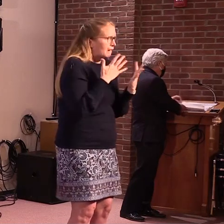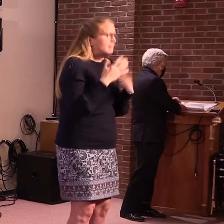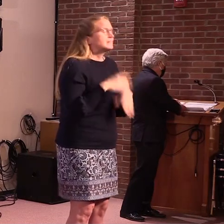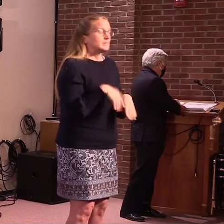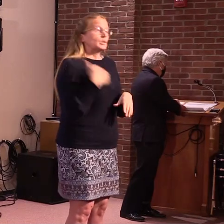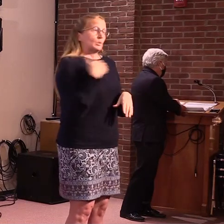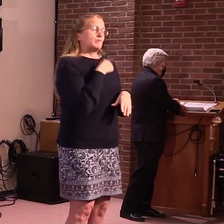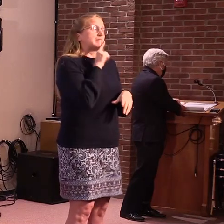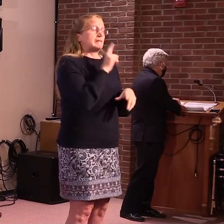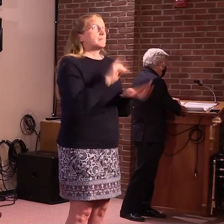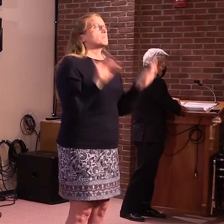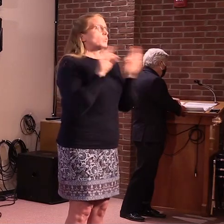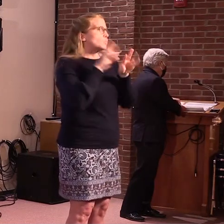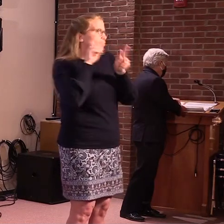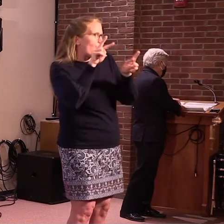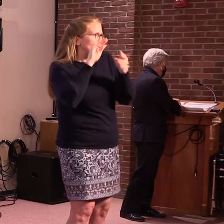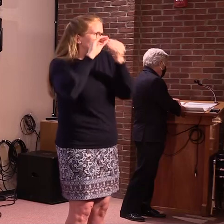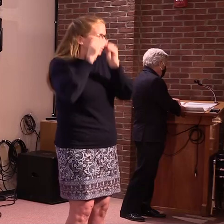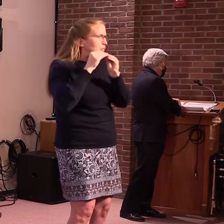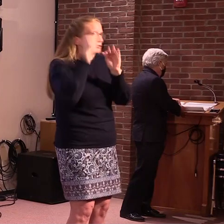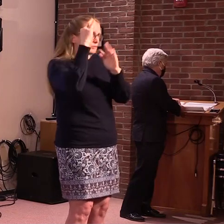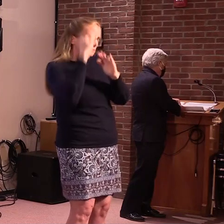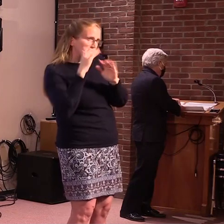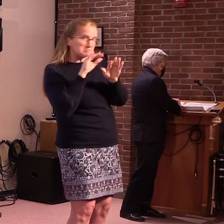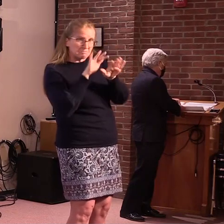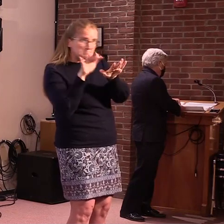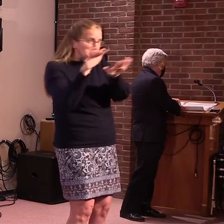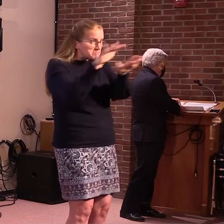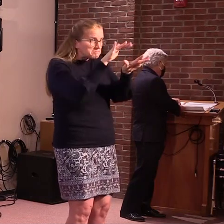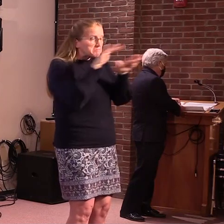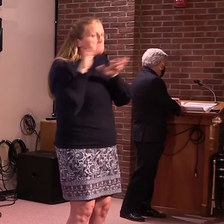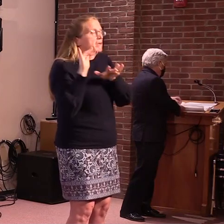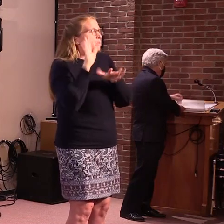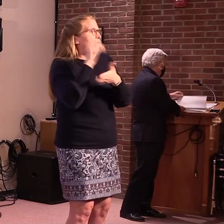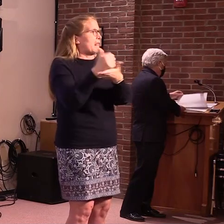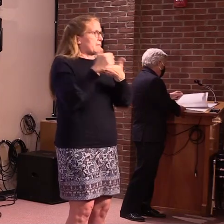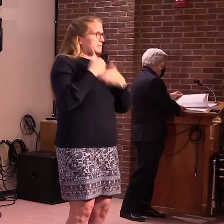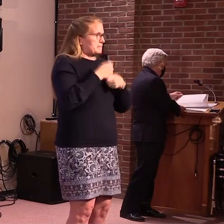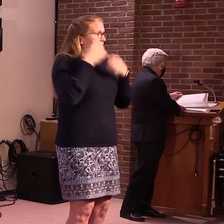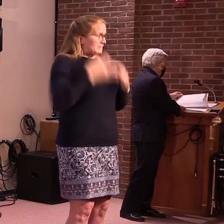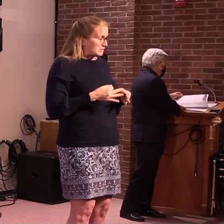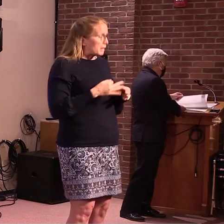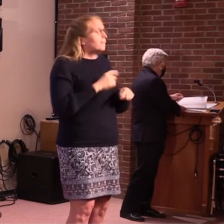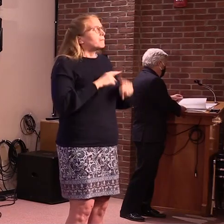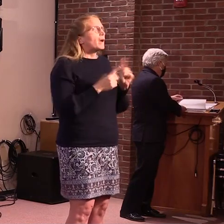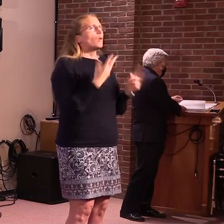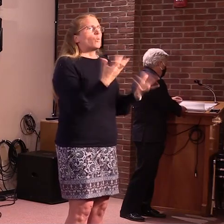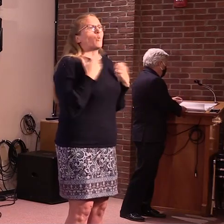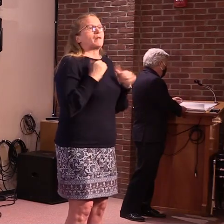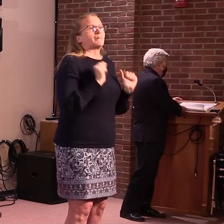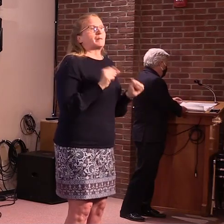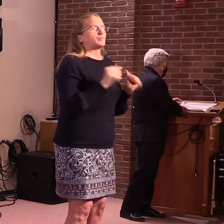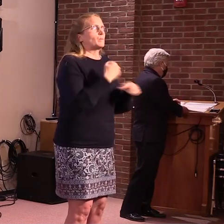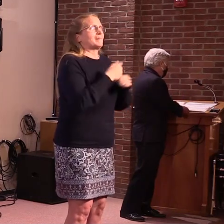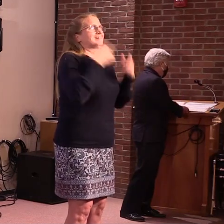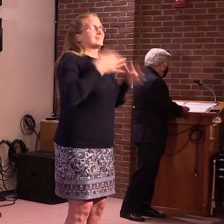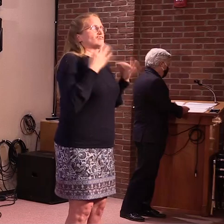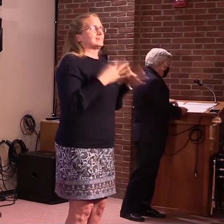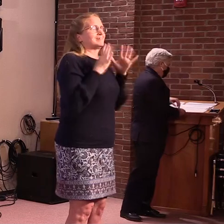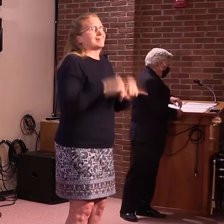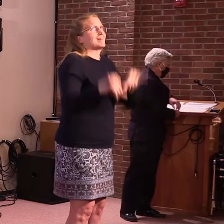these decisions, but we also need to get greater clarity around decision-making so we can maintain a consistent public health strategy